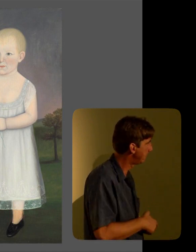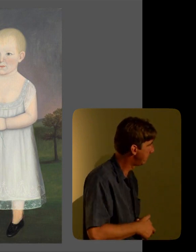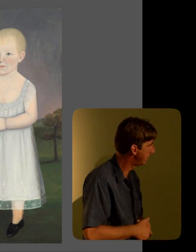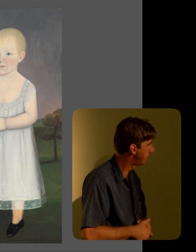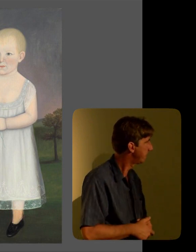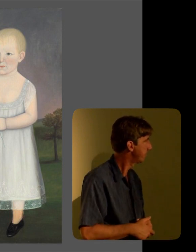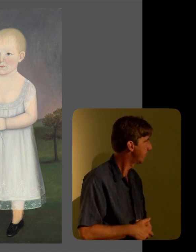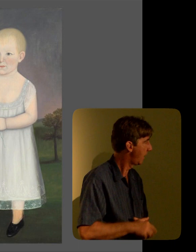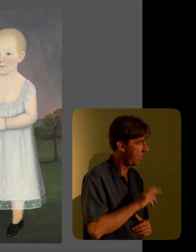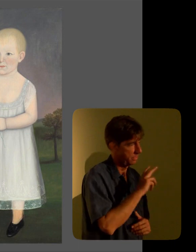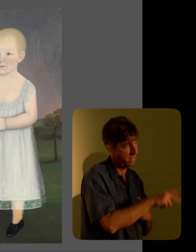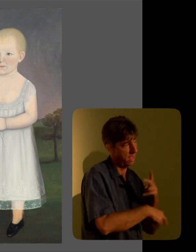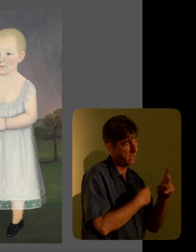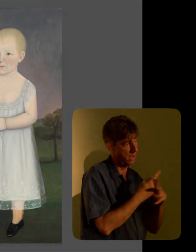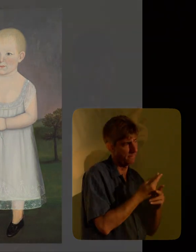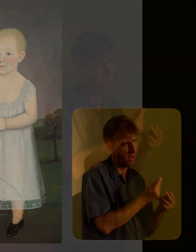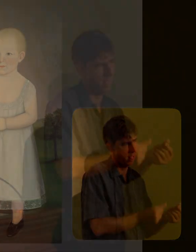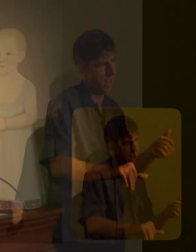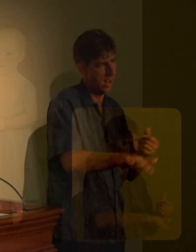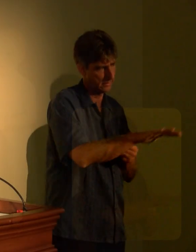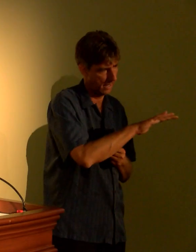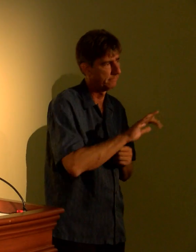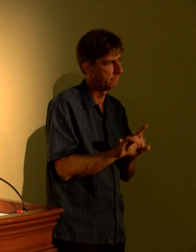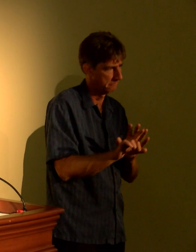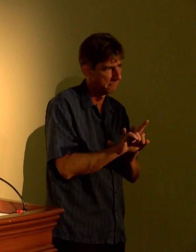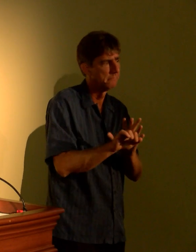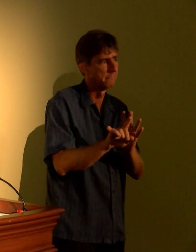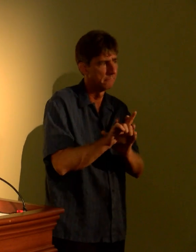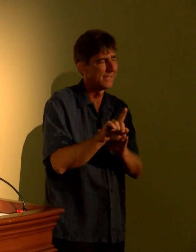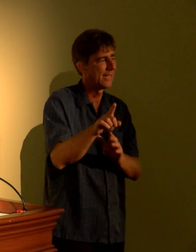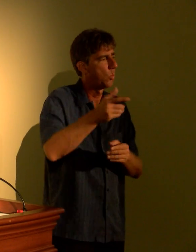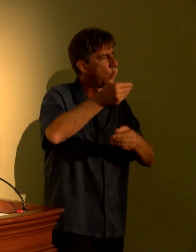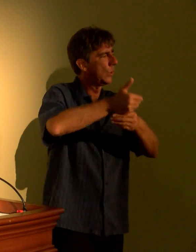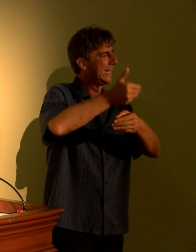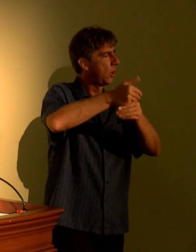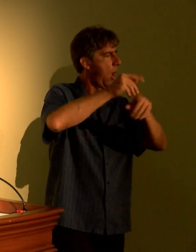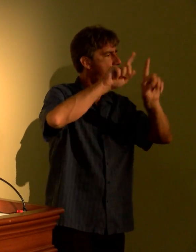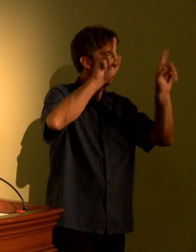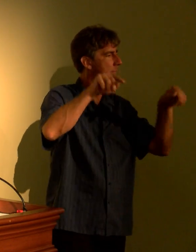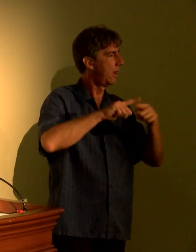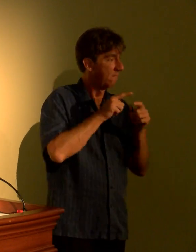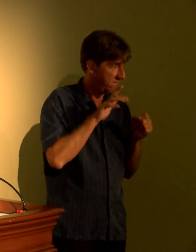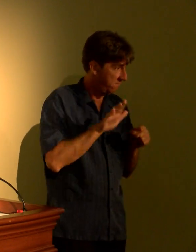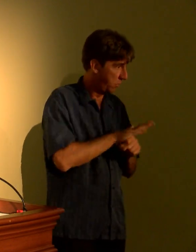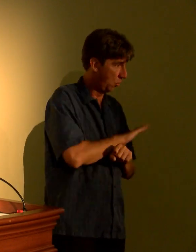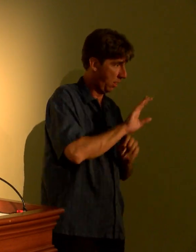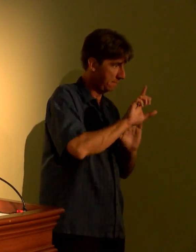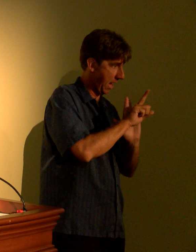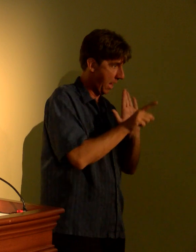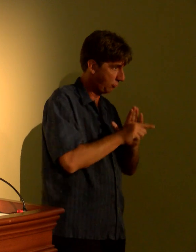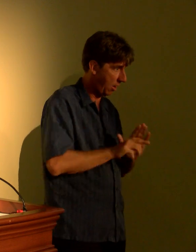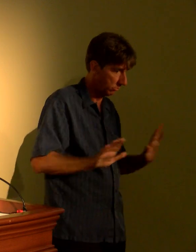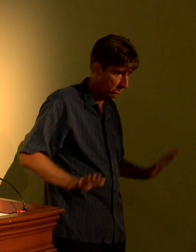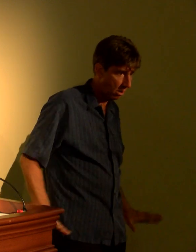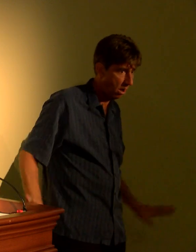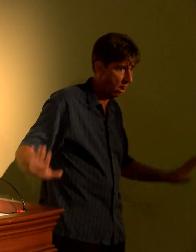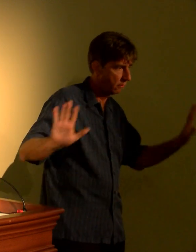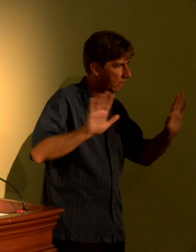This type of landscape appears elsewhere in window vistas, but not as a complete background as it is here.